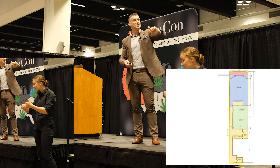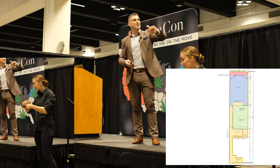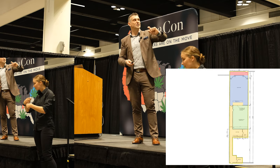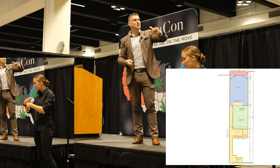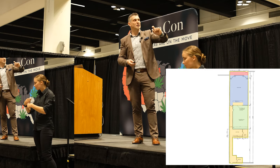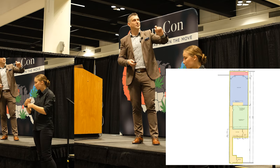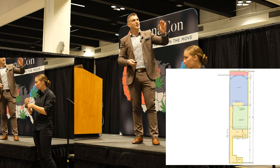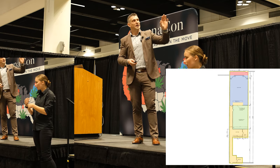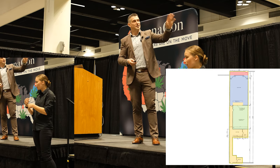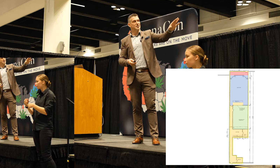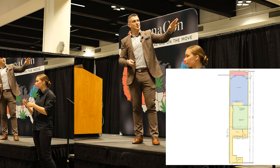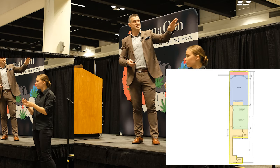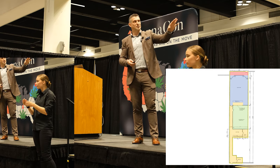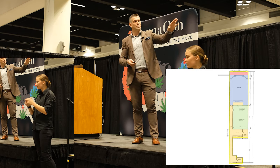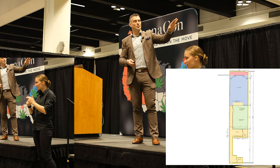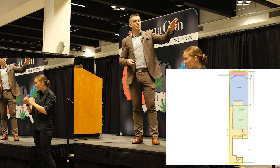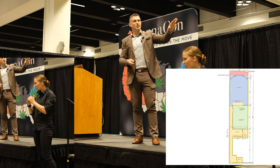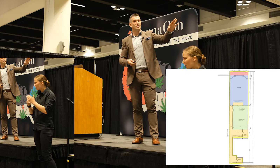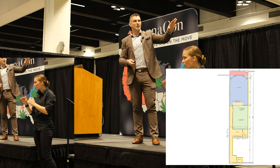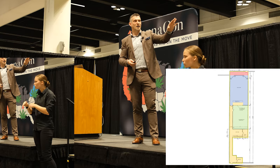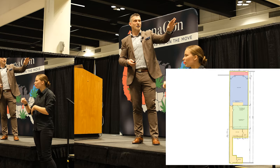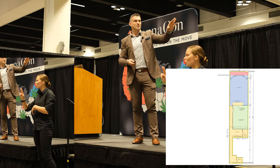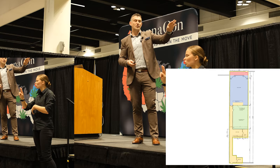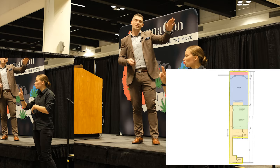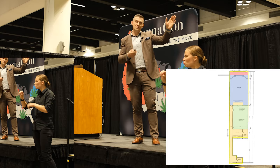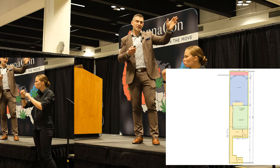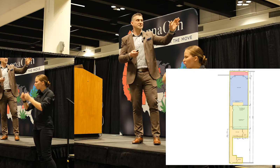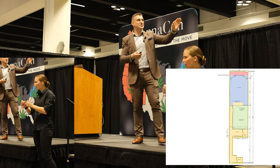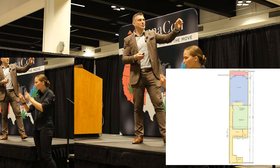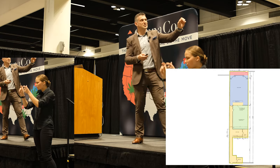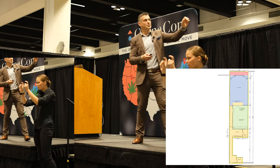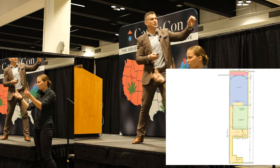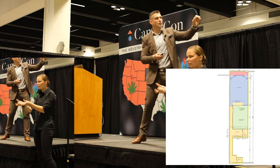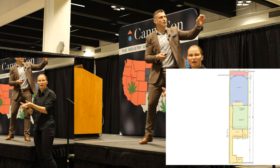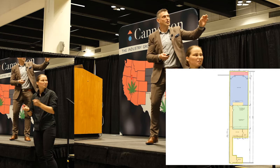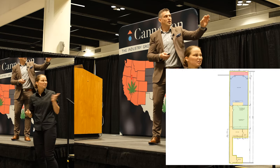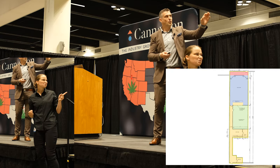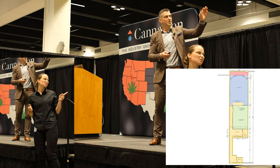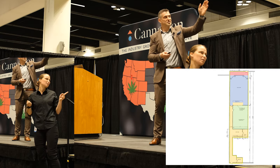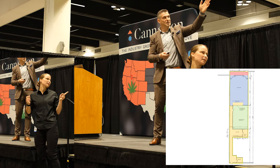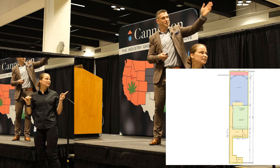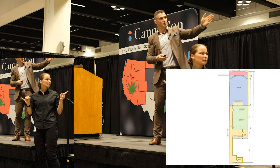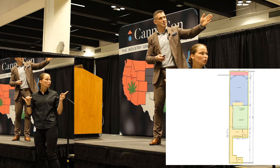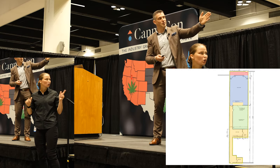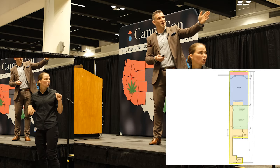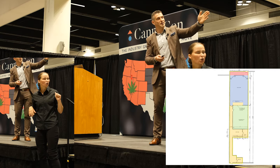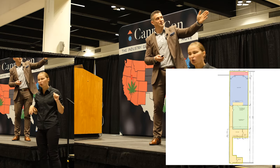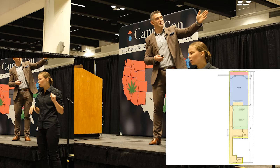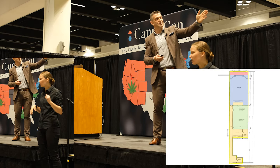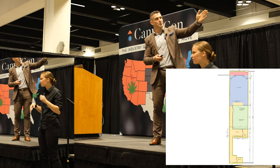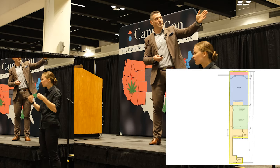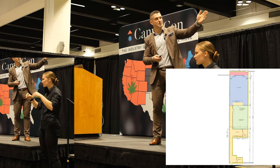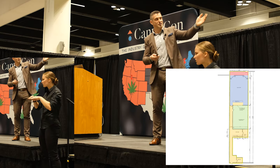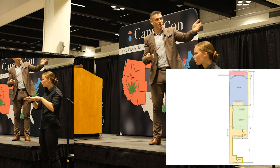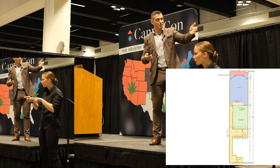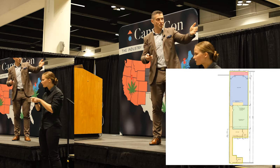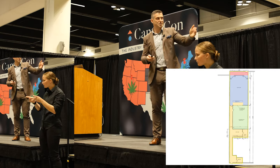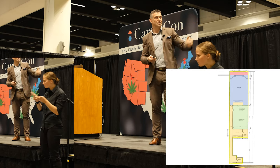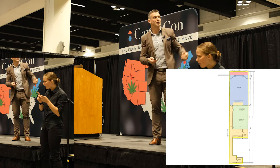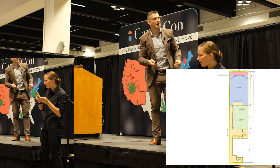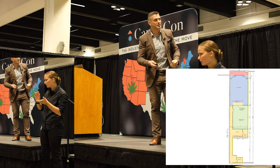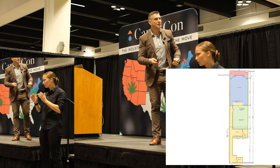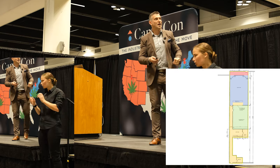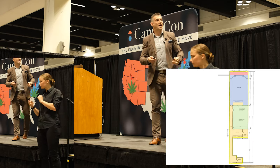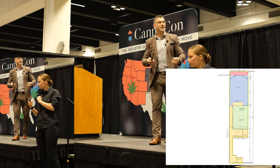flowing around in a U-shape. And this one is a little bit more, I guess it's somewhat similar for where the sales floor is located versus where the secure